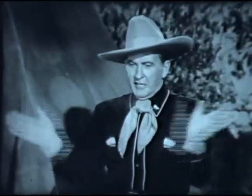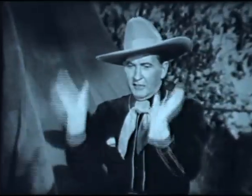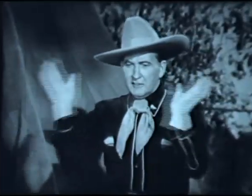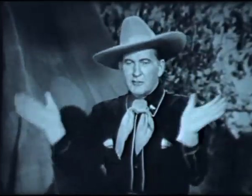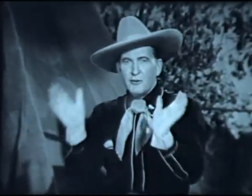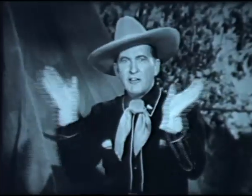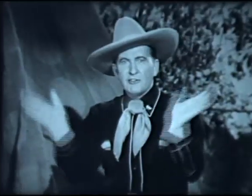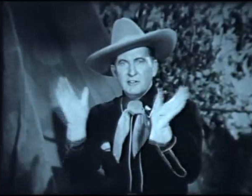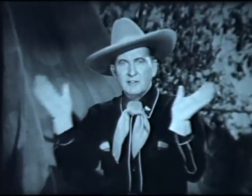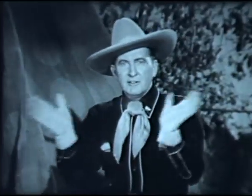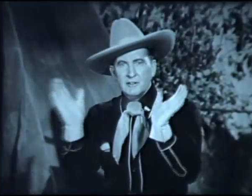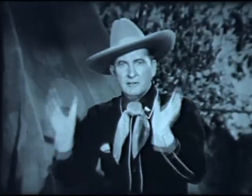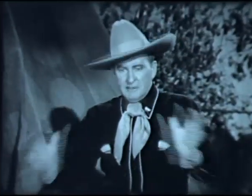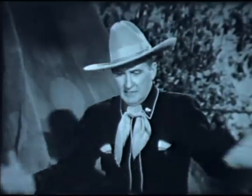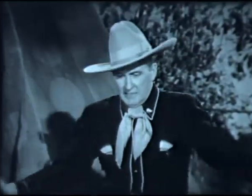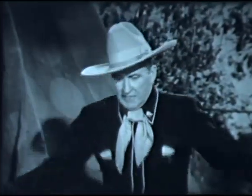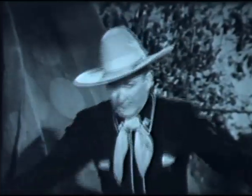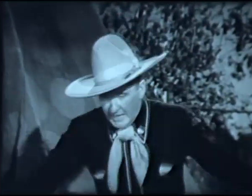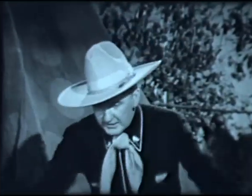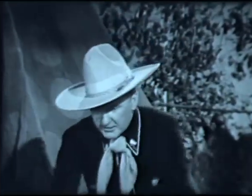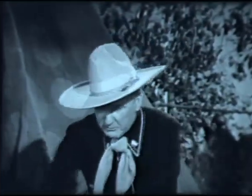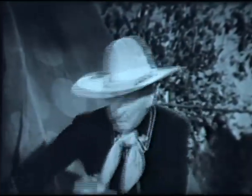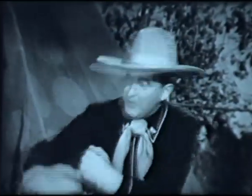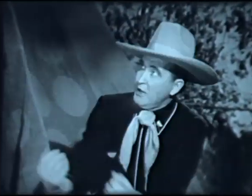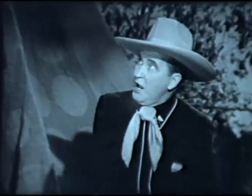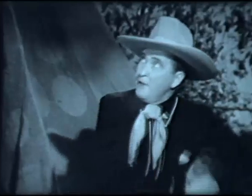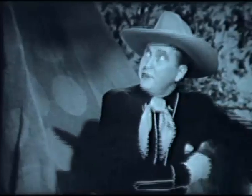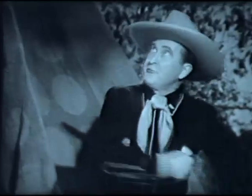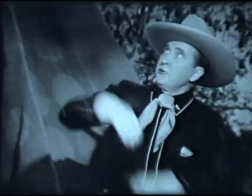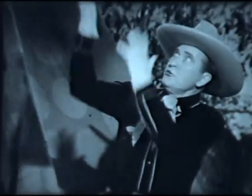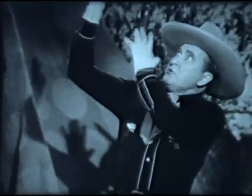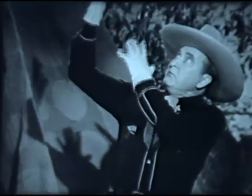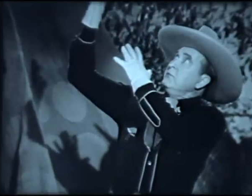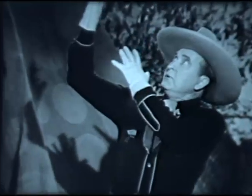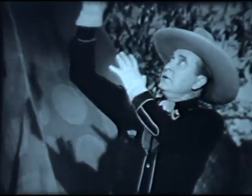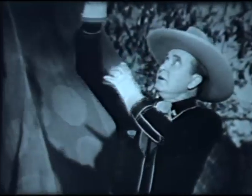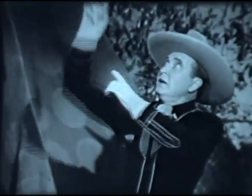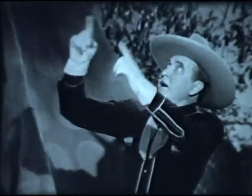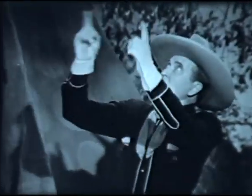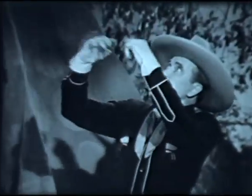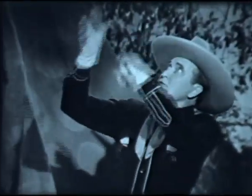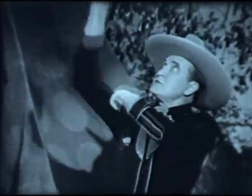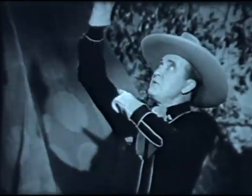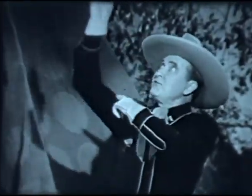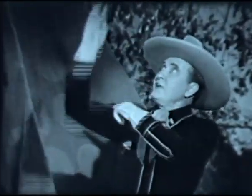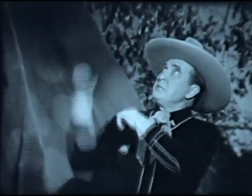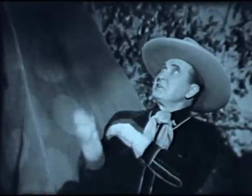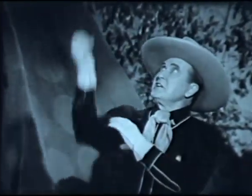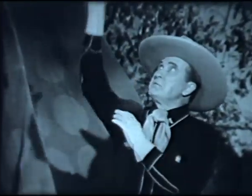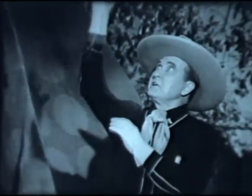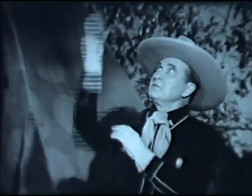Yell, the raven, gathered them up and threw them out through the smoke flap in the teepee.